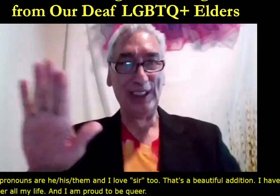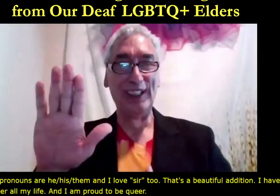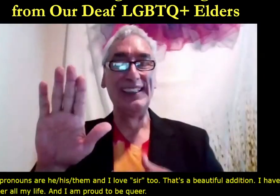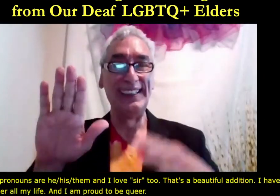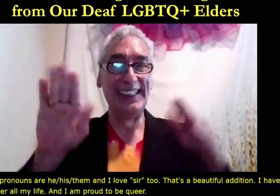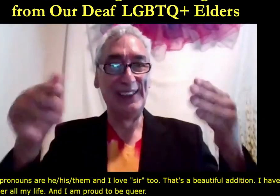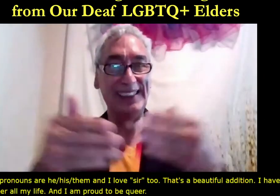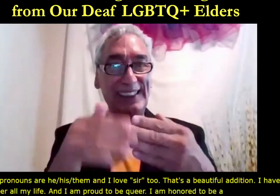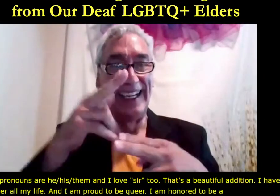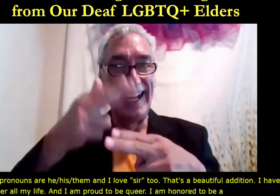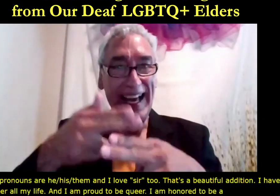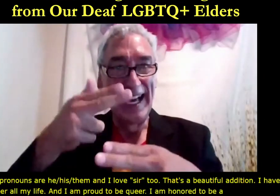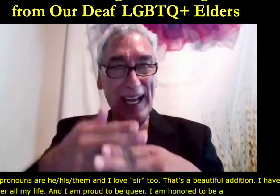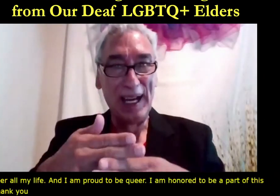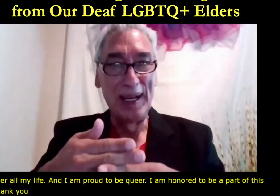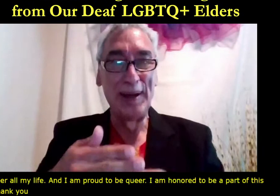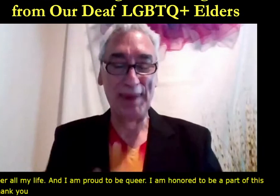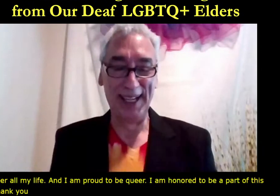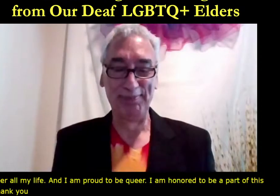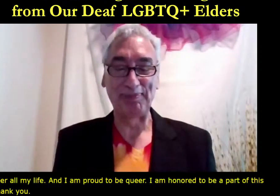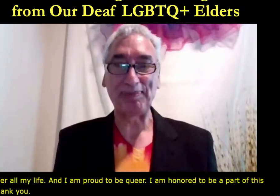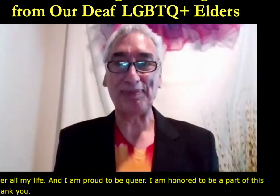and i appreciate all of your stories and your introductions